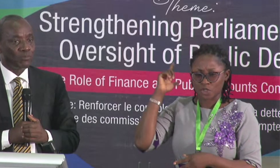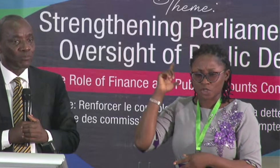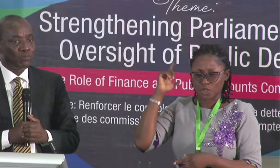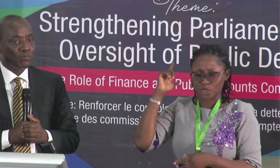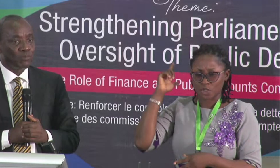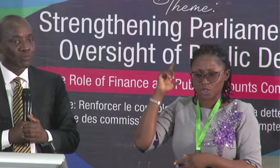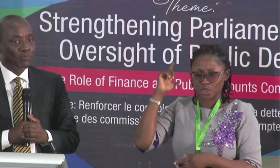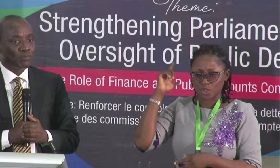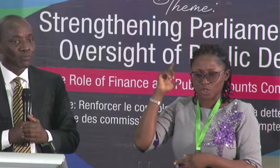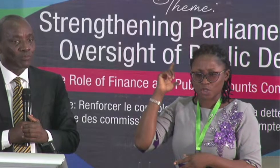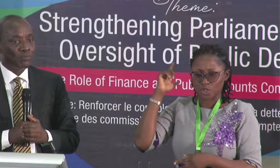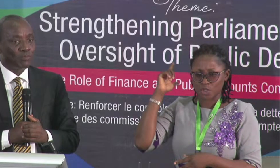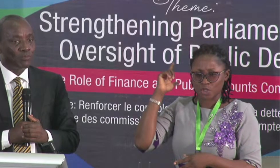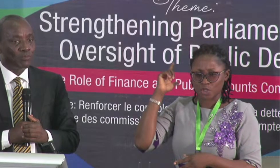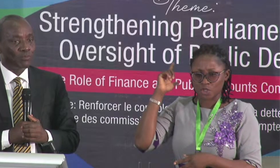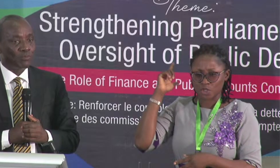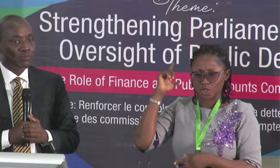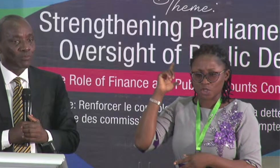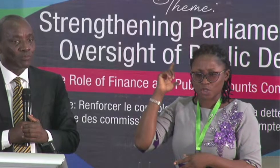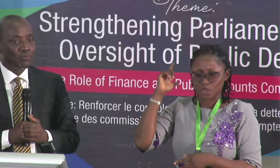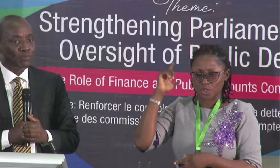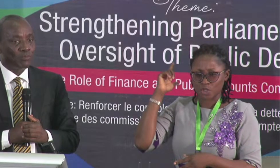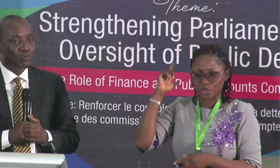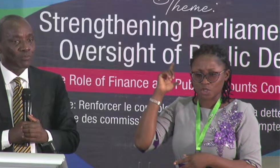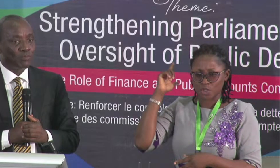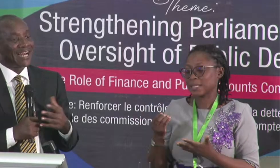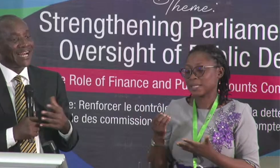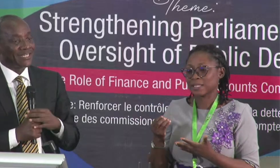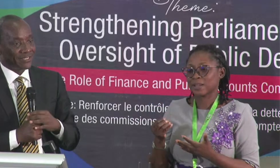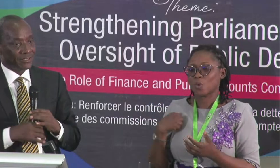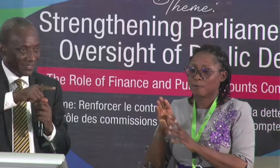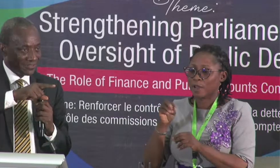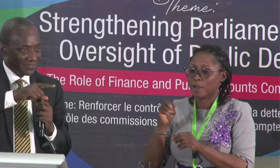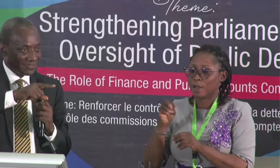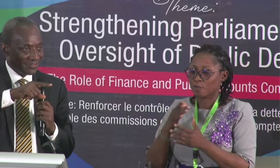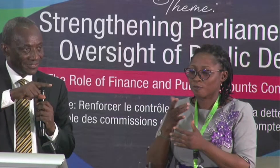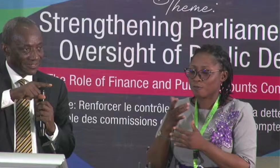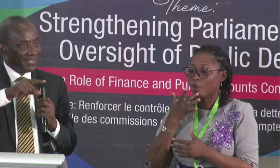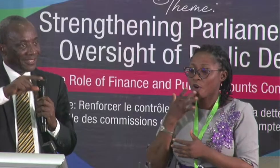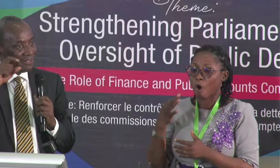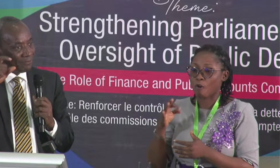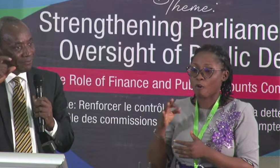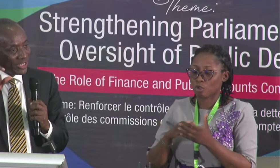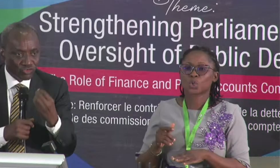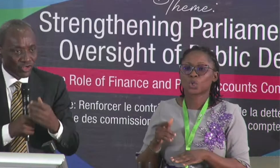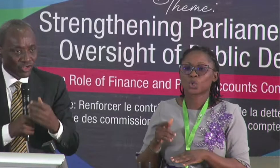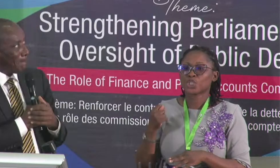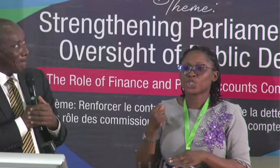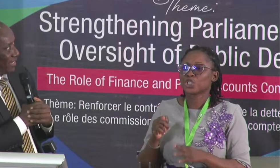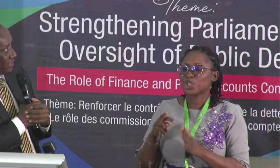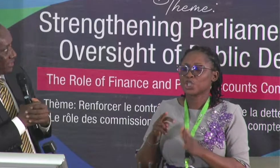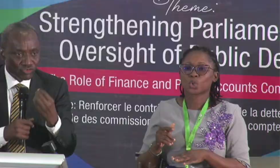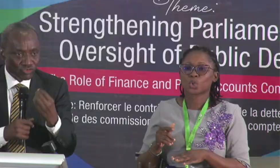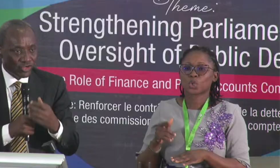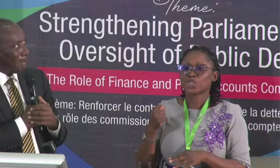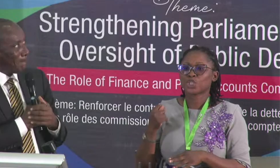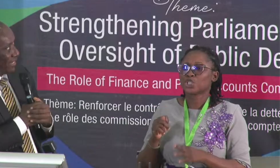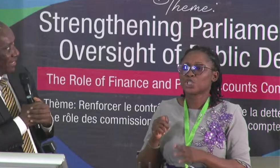borrow a lot of money, and we did analysis. So that